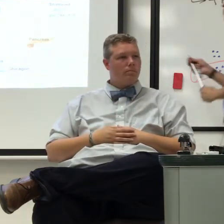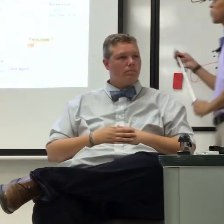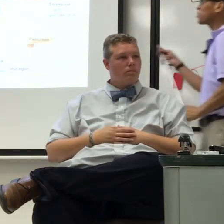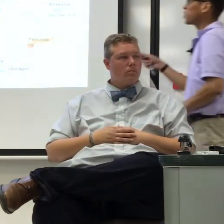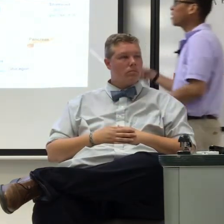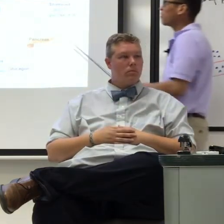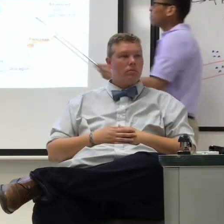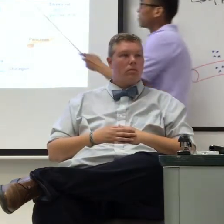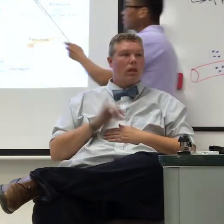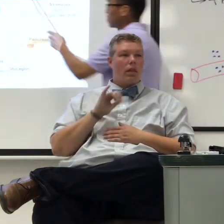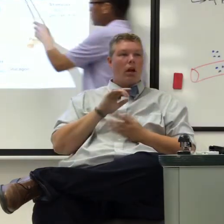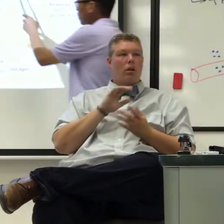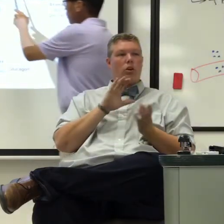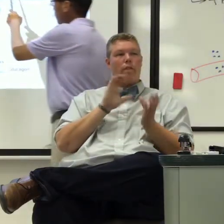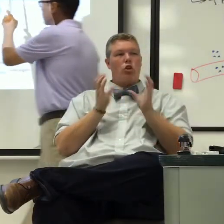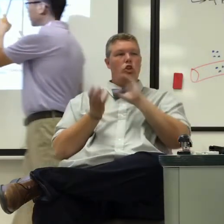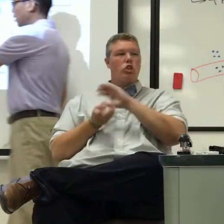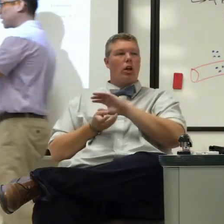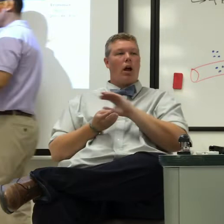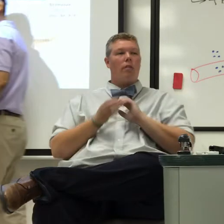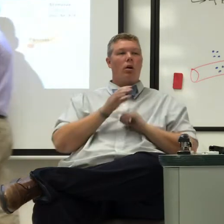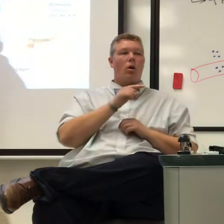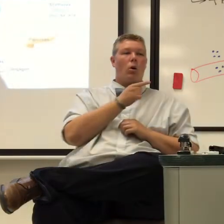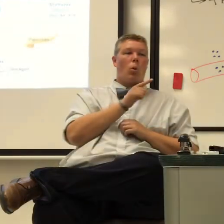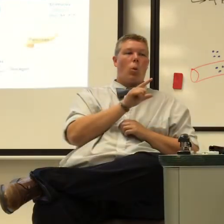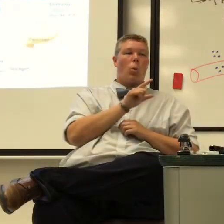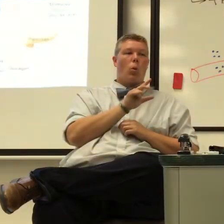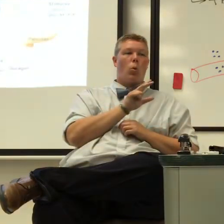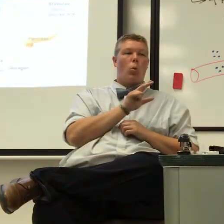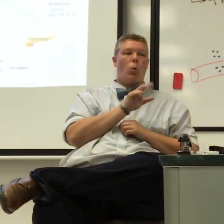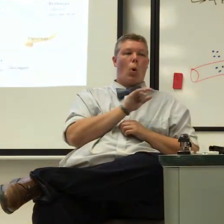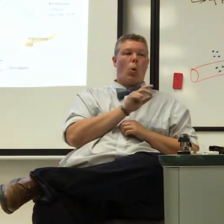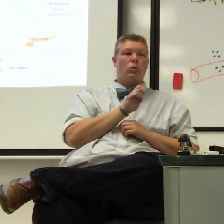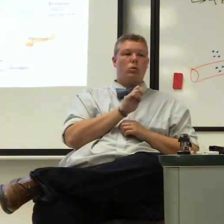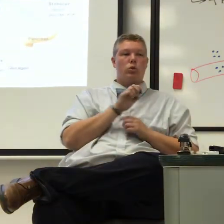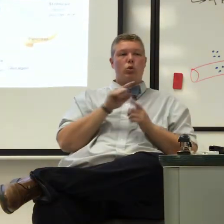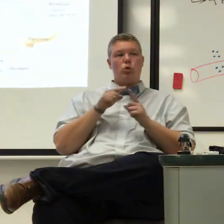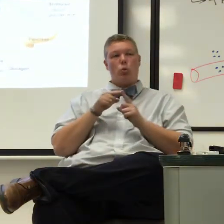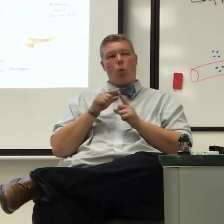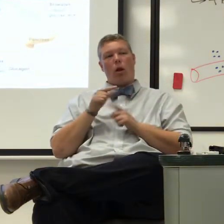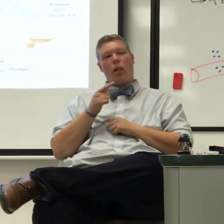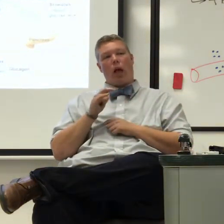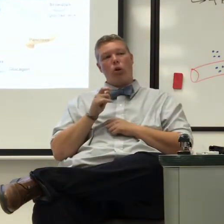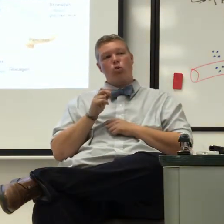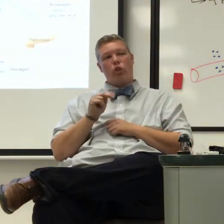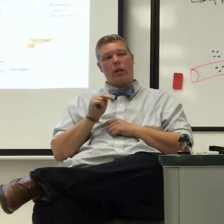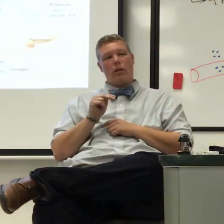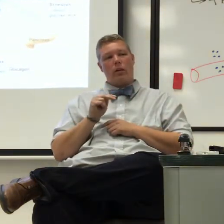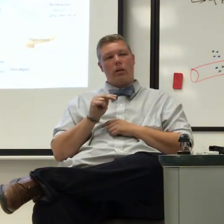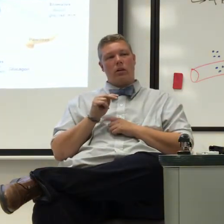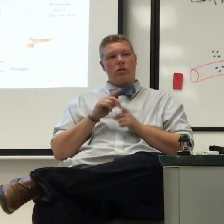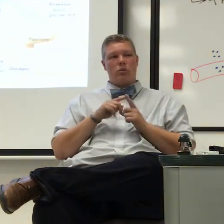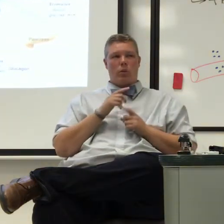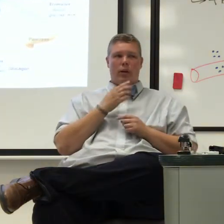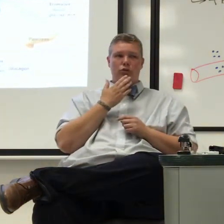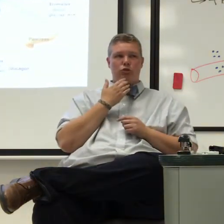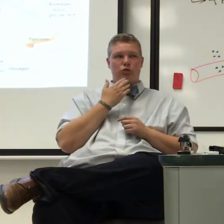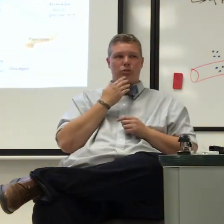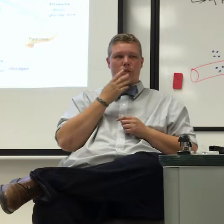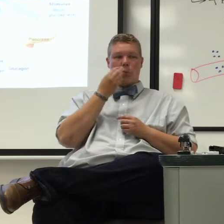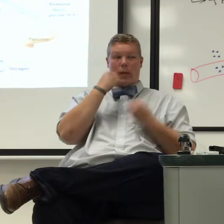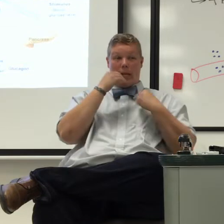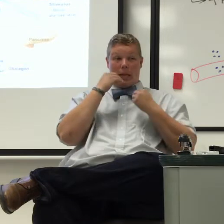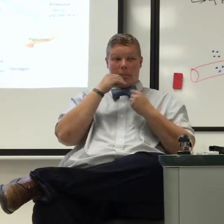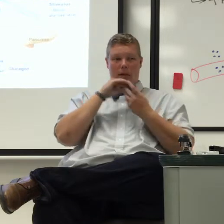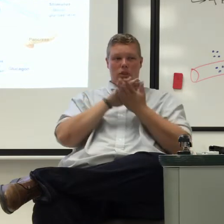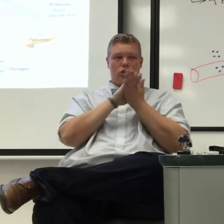The conversion of glucose to glycogen, right? You're increasing your glycogen stores by storing it